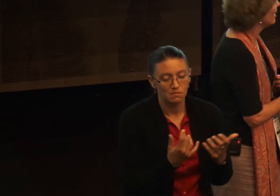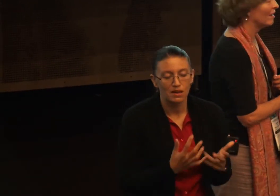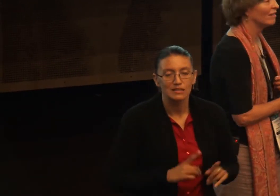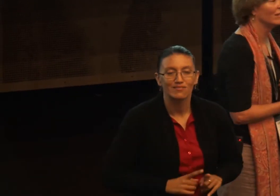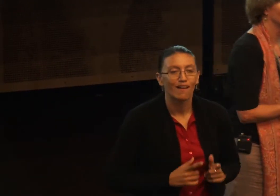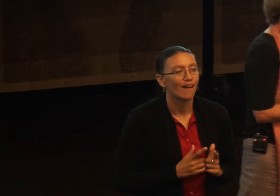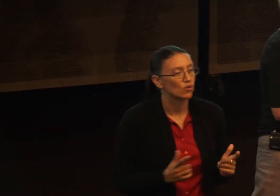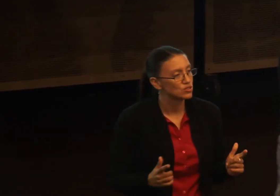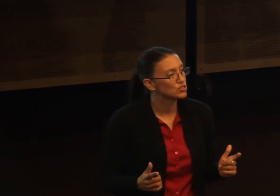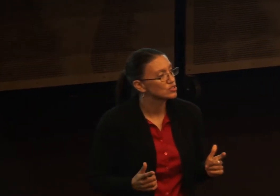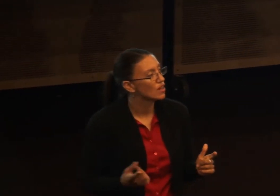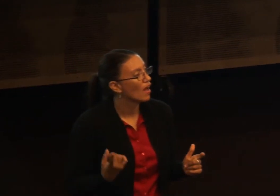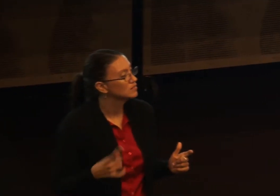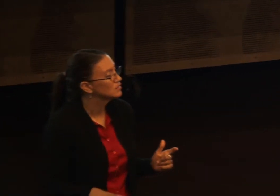and